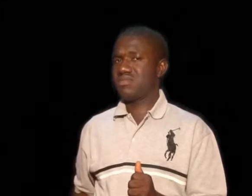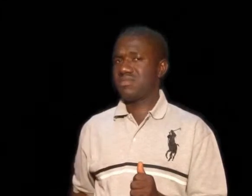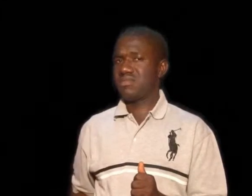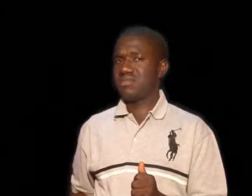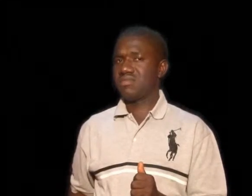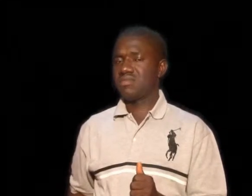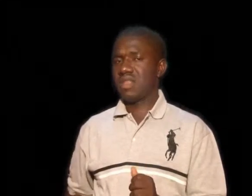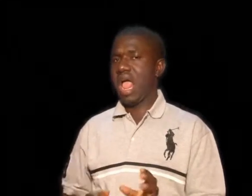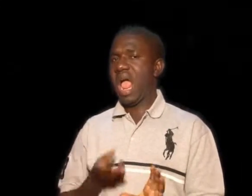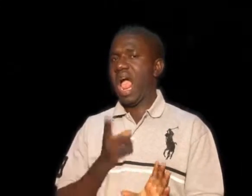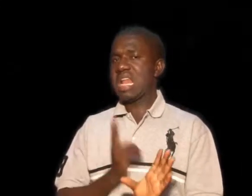avoid,